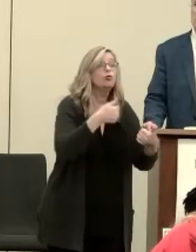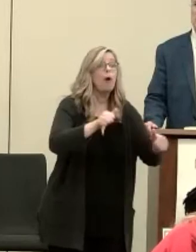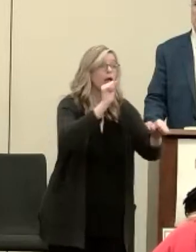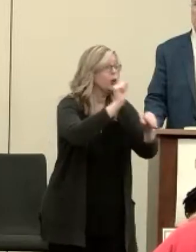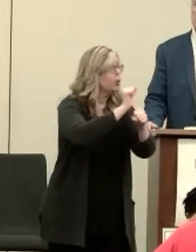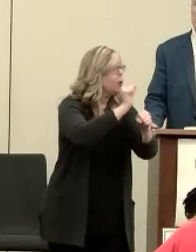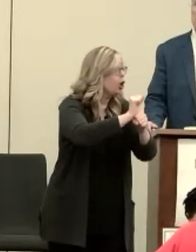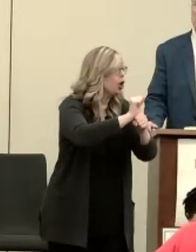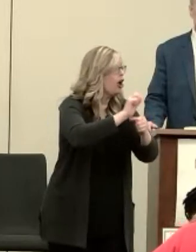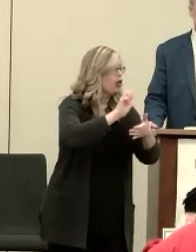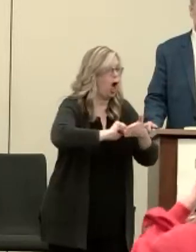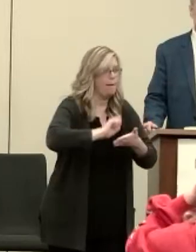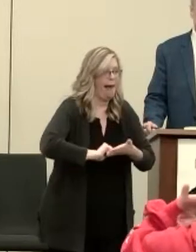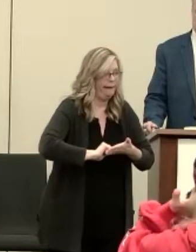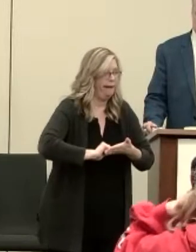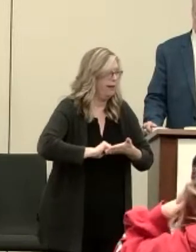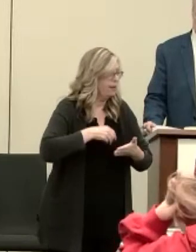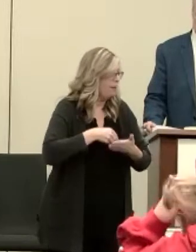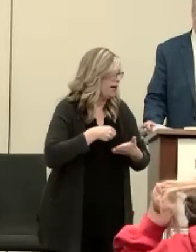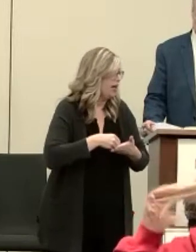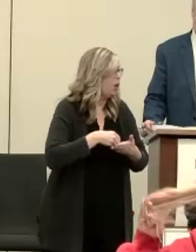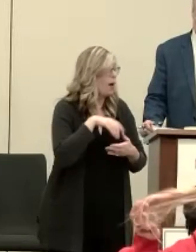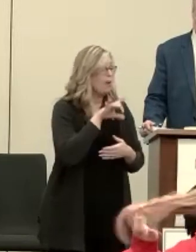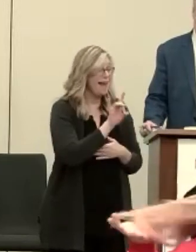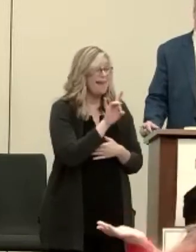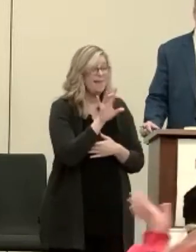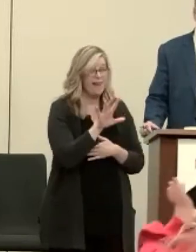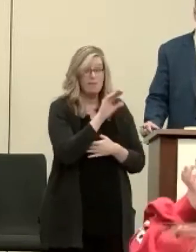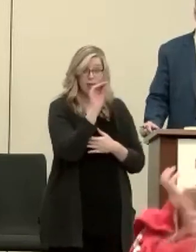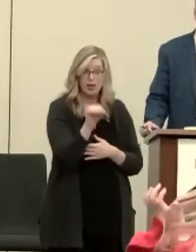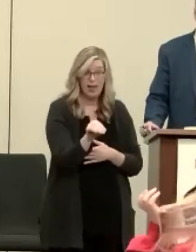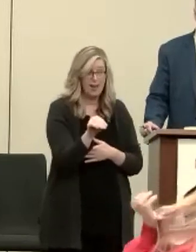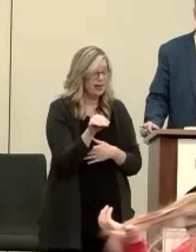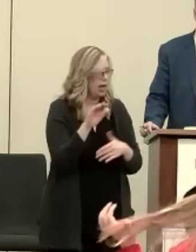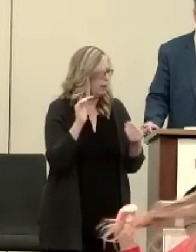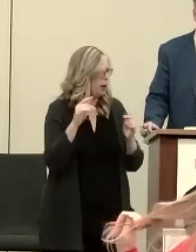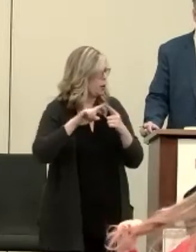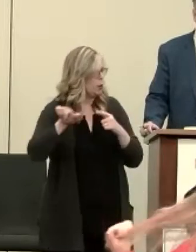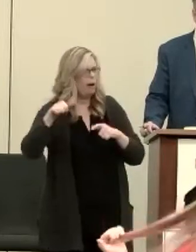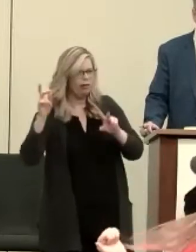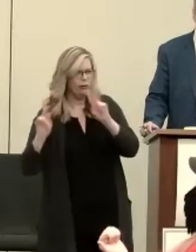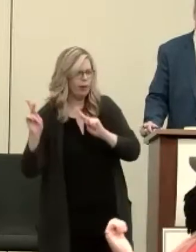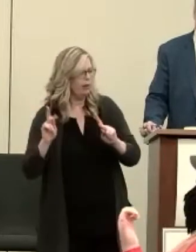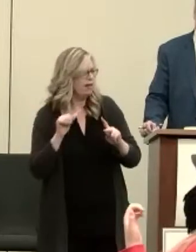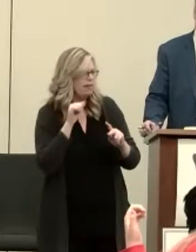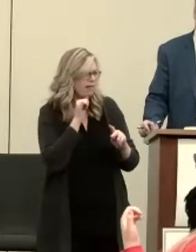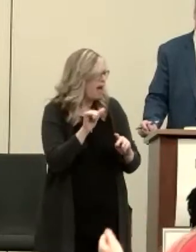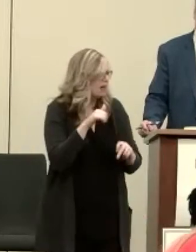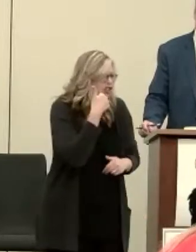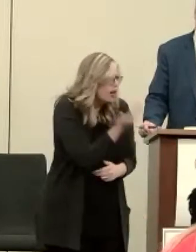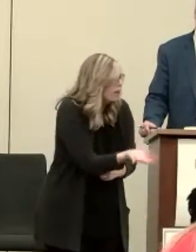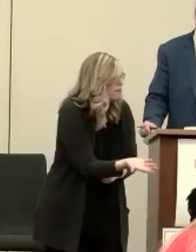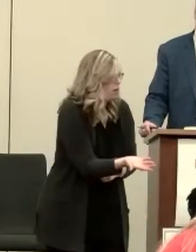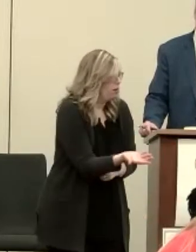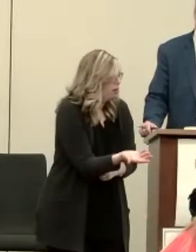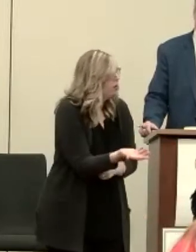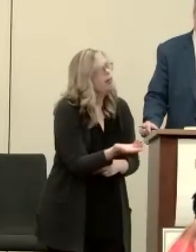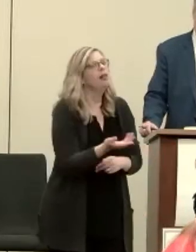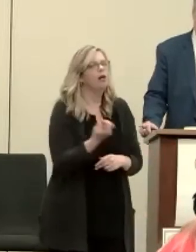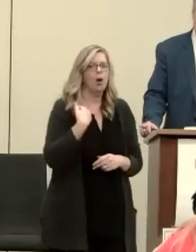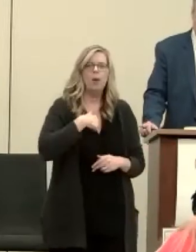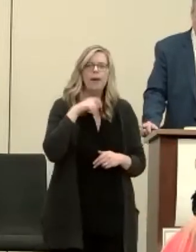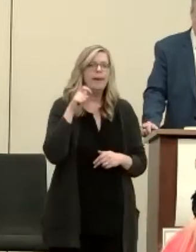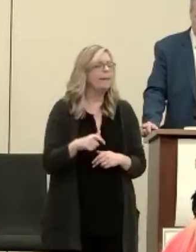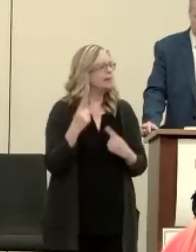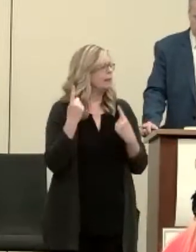any other sector. It's around 85% of a tax level, which is just shameful. We have to separate